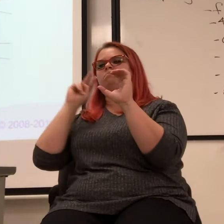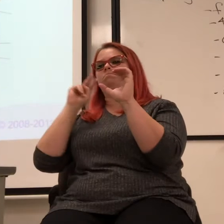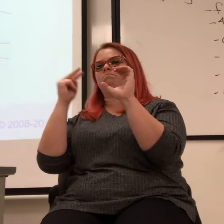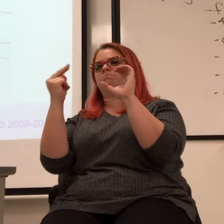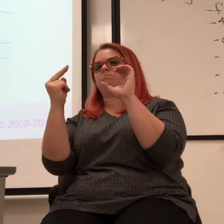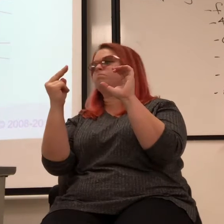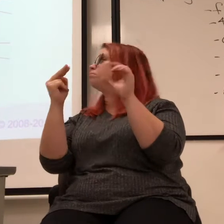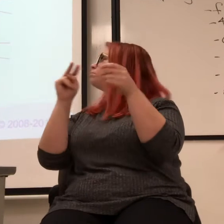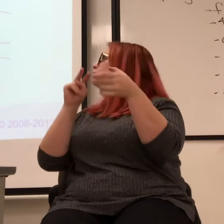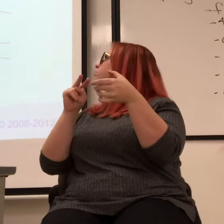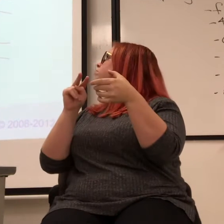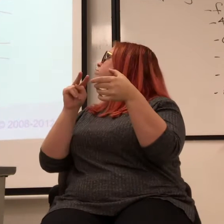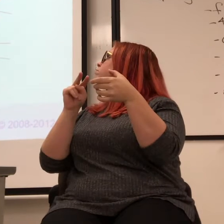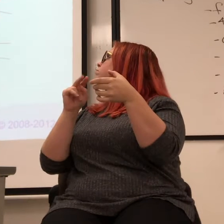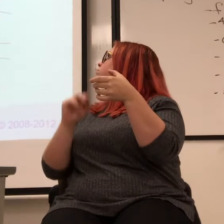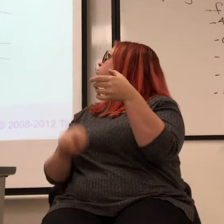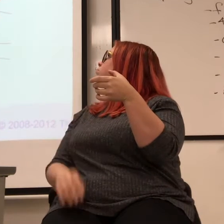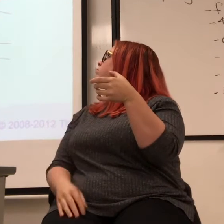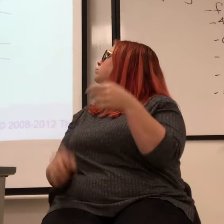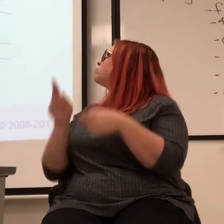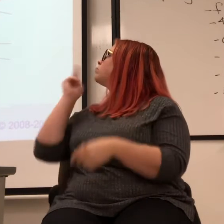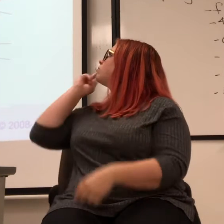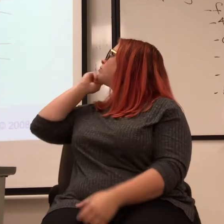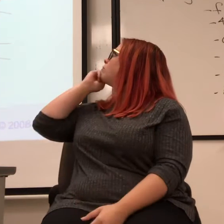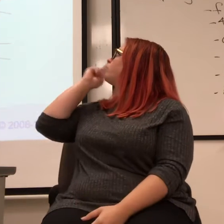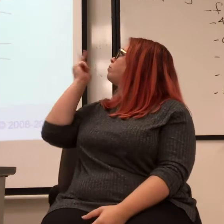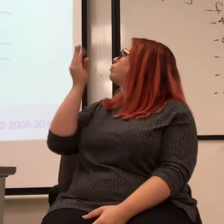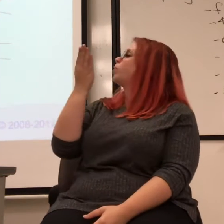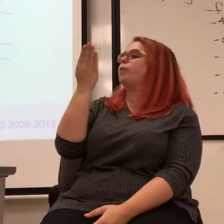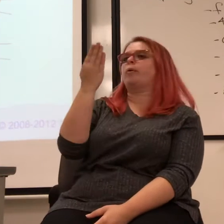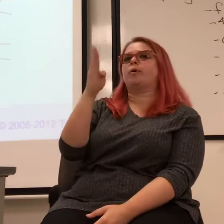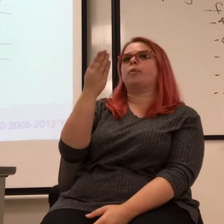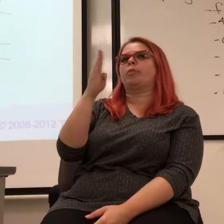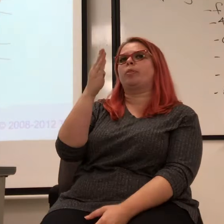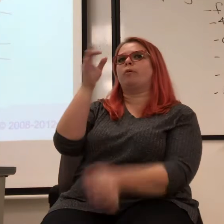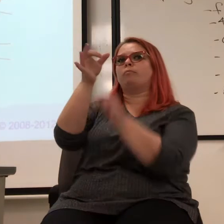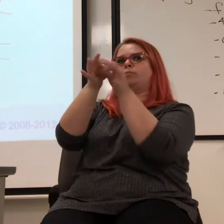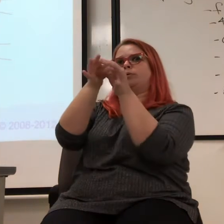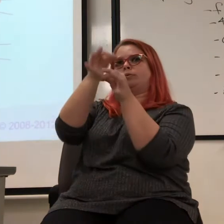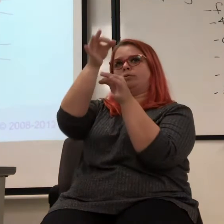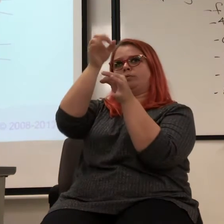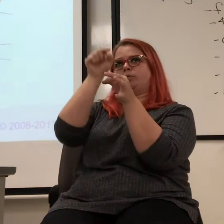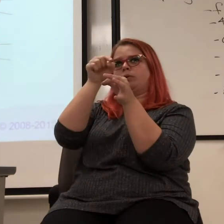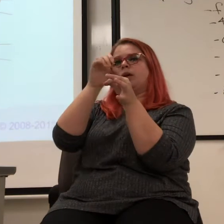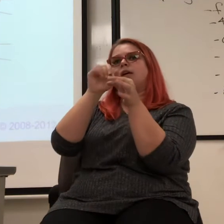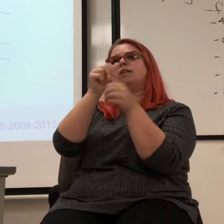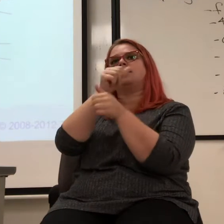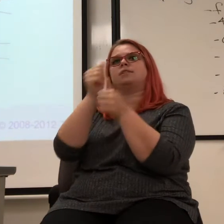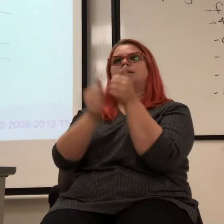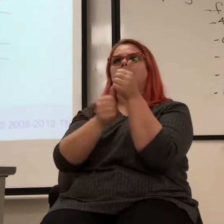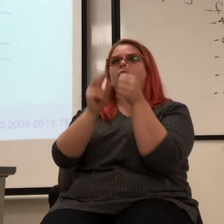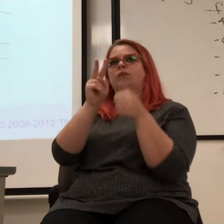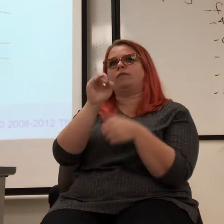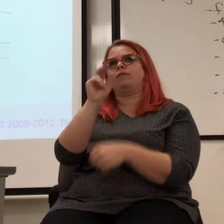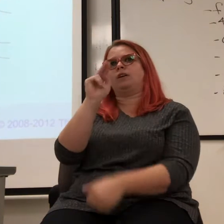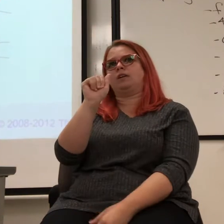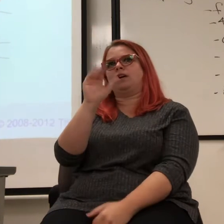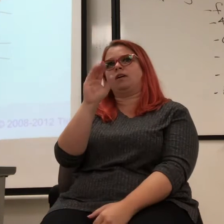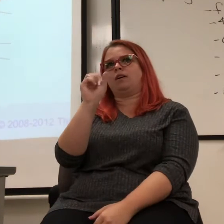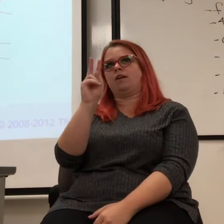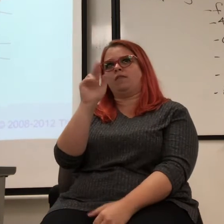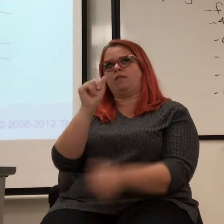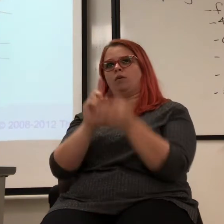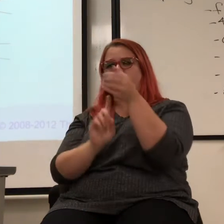right here. There's up at the highest one, that's inferior vena cava going through. At